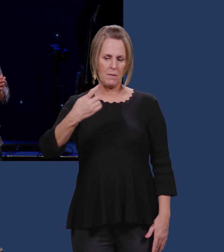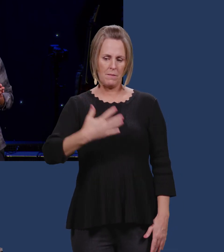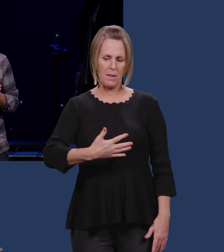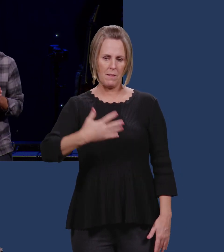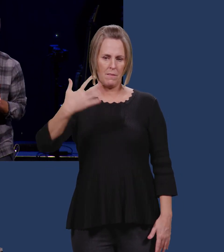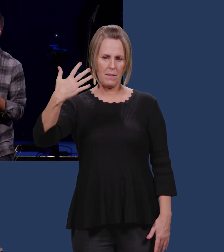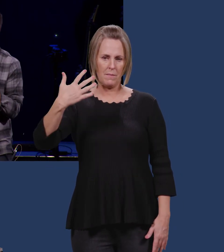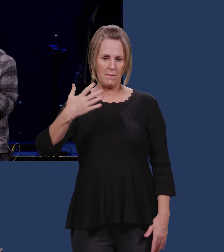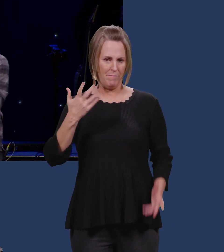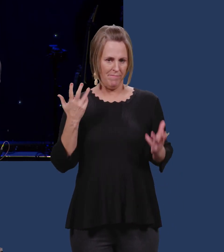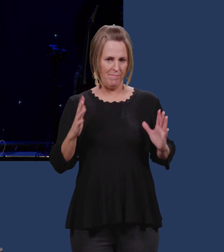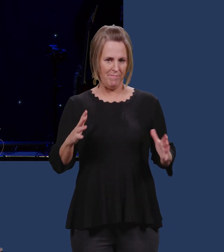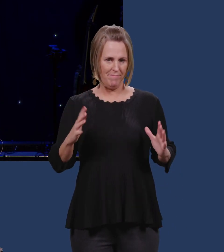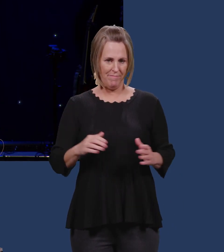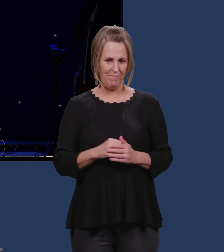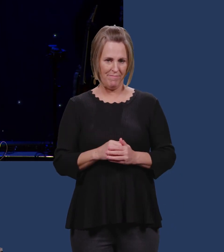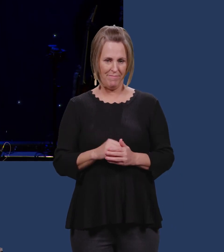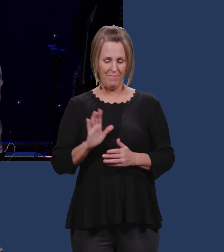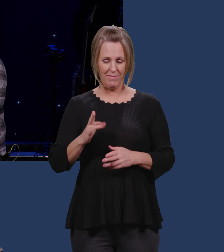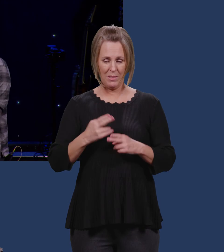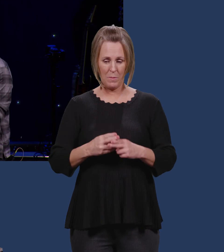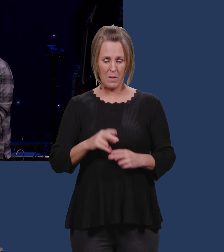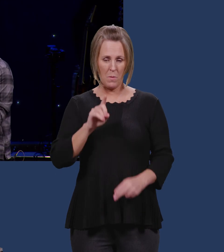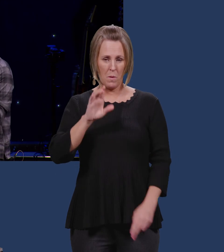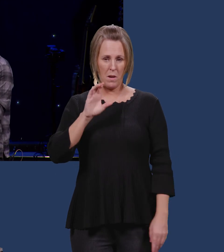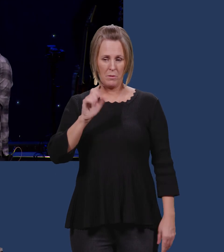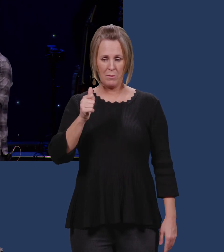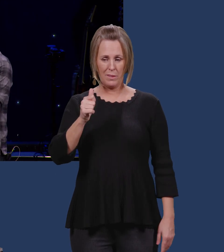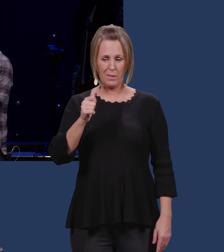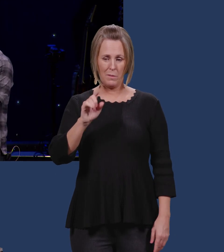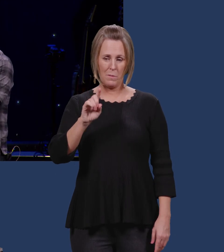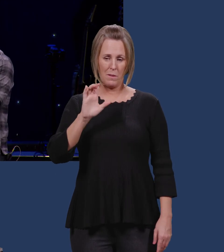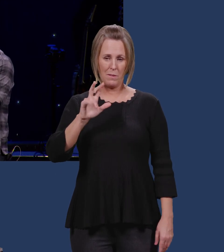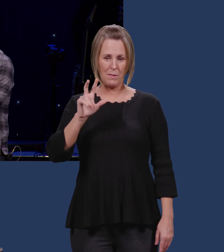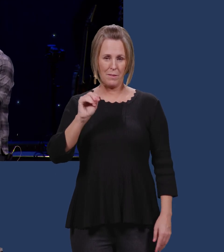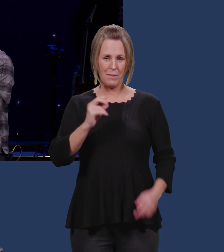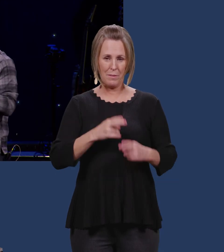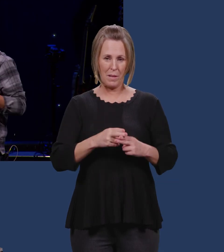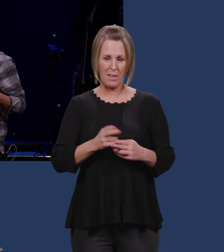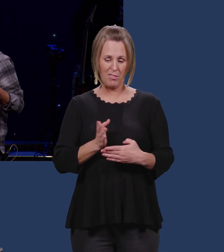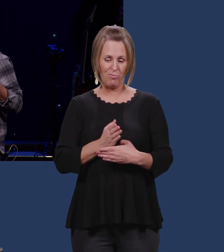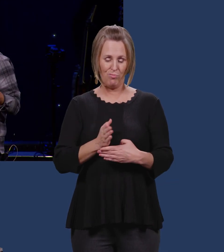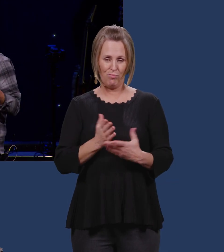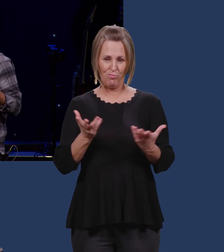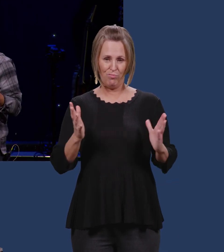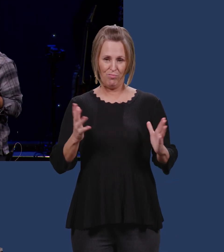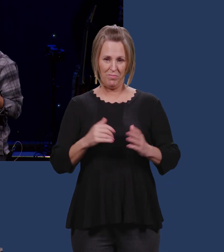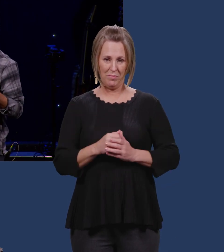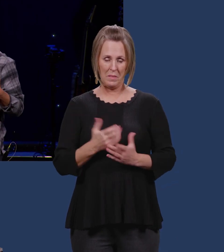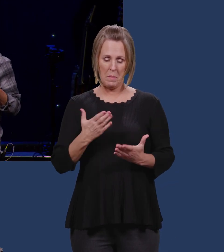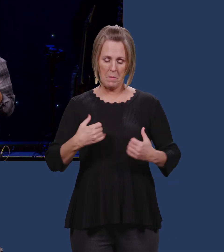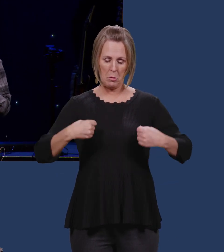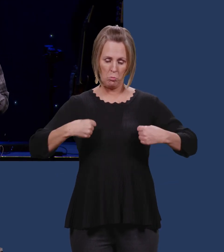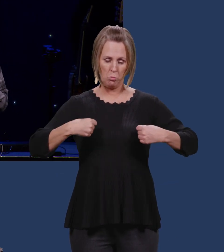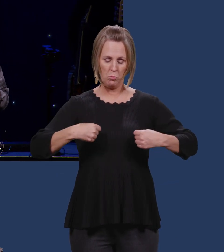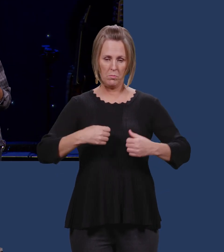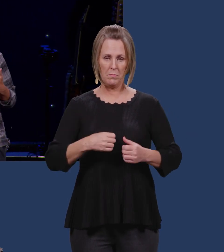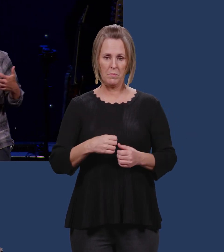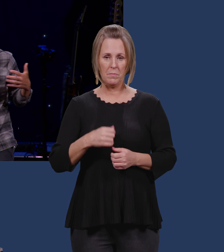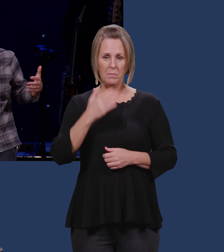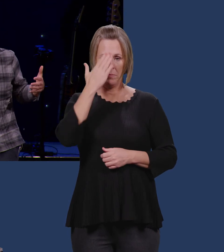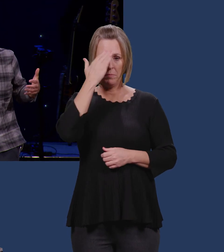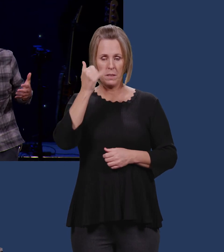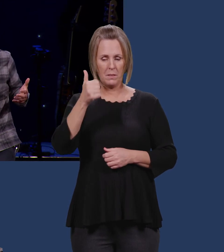He probably weighed between 110 and 130 pounds. He might have been a bit more muscular than the average